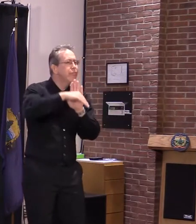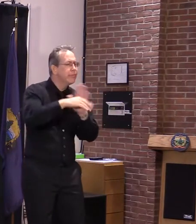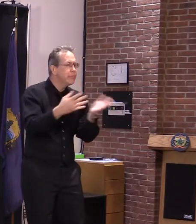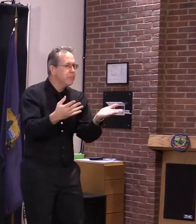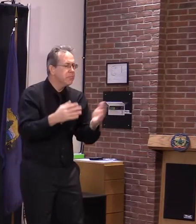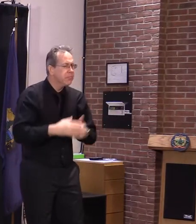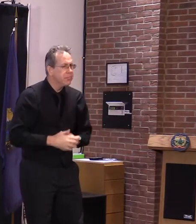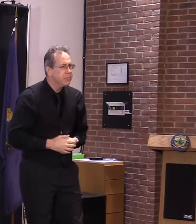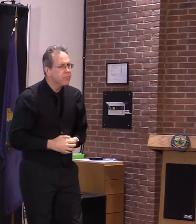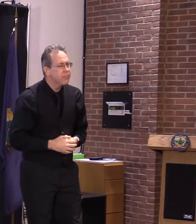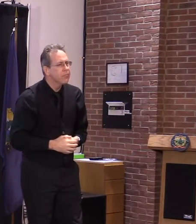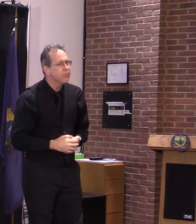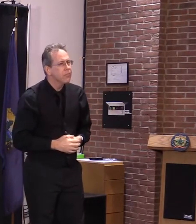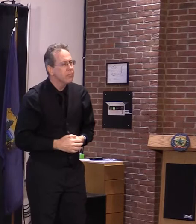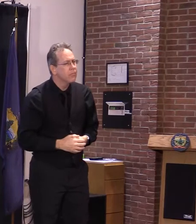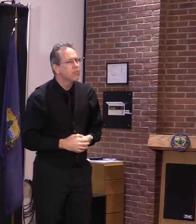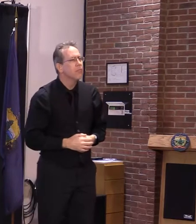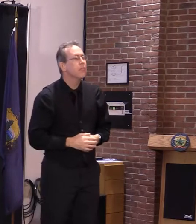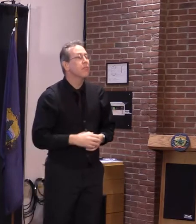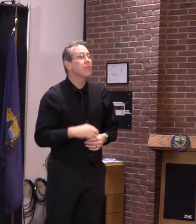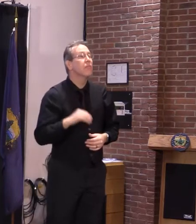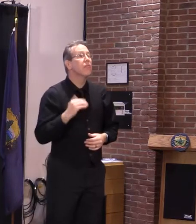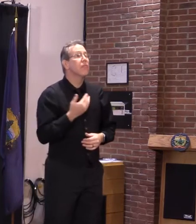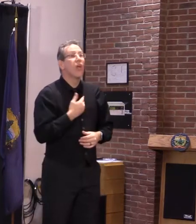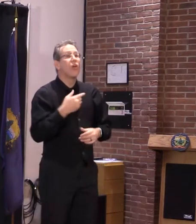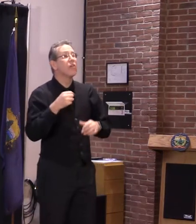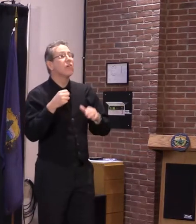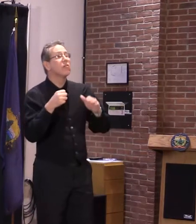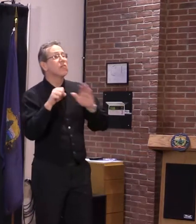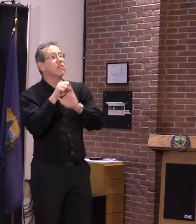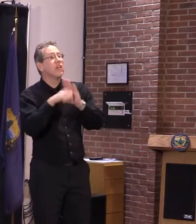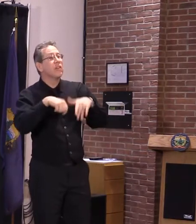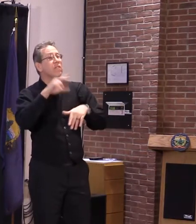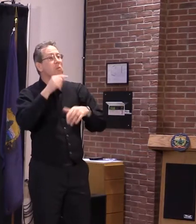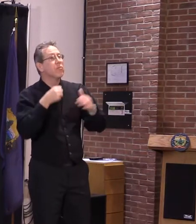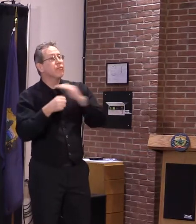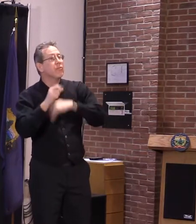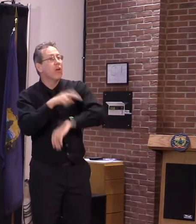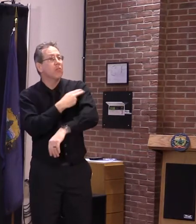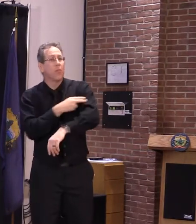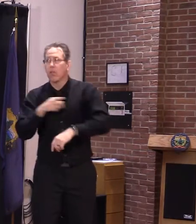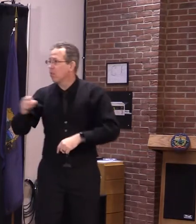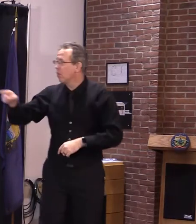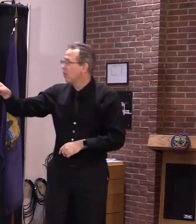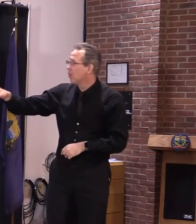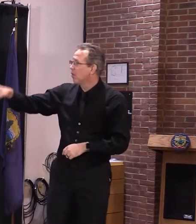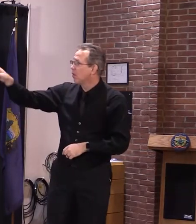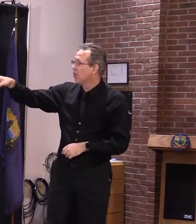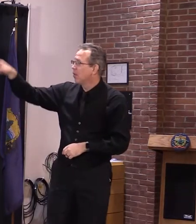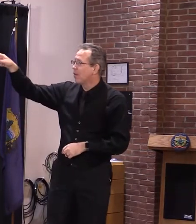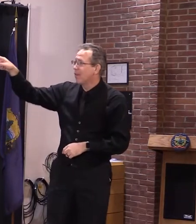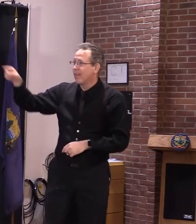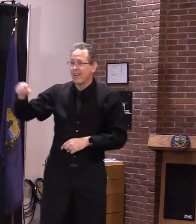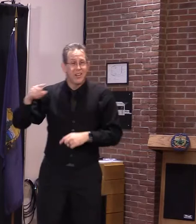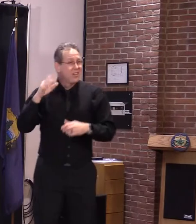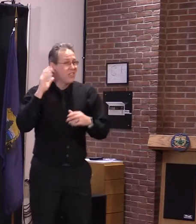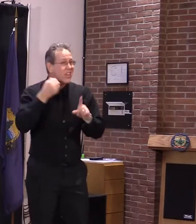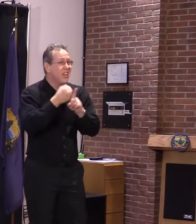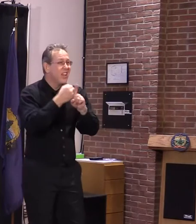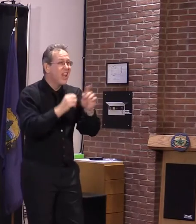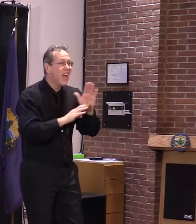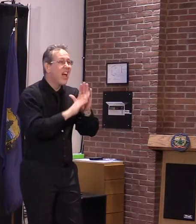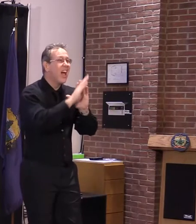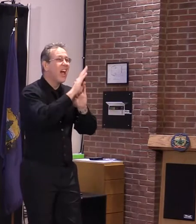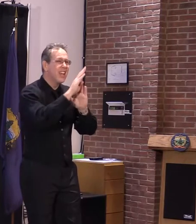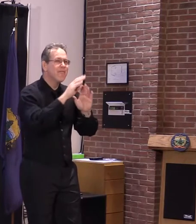and in Vermont. Looking at our statewide hospital numbers, you can see that up about 7%. So this is just starting to see some slowdown